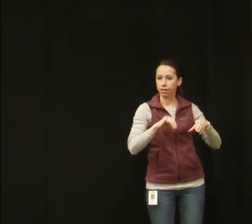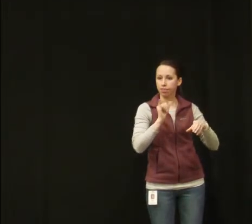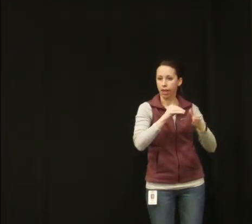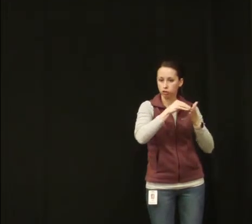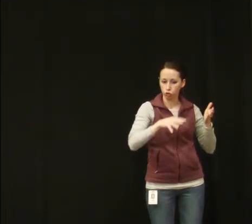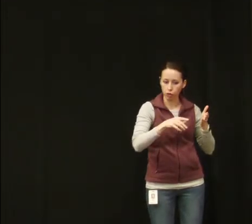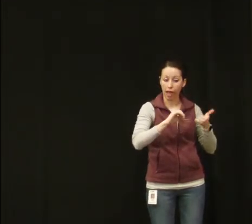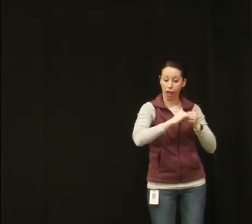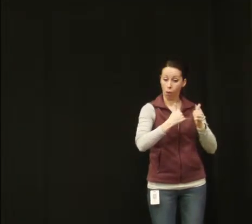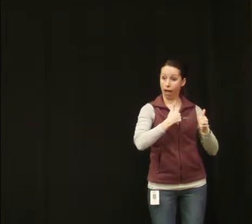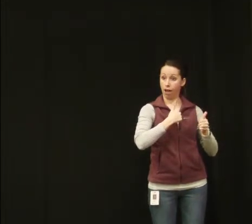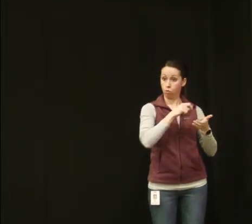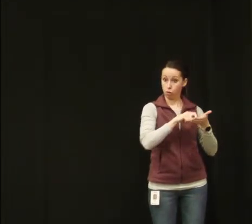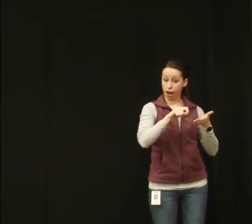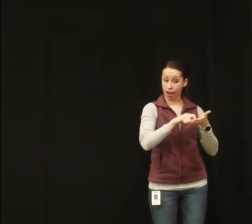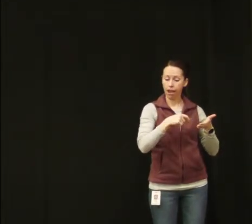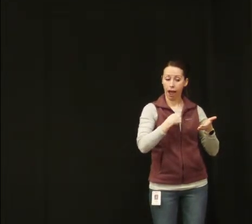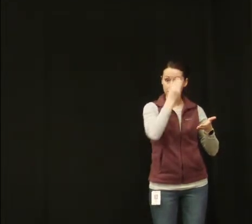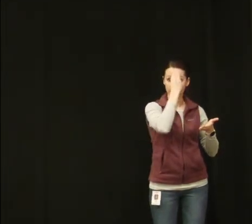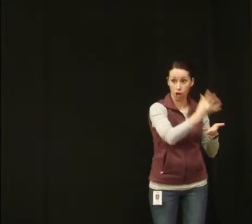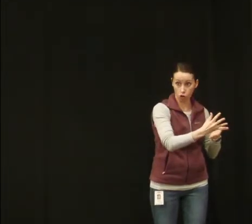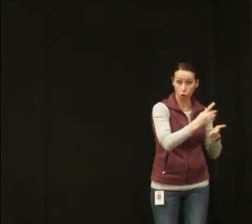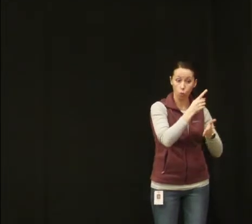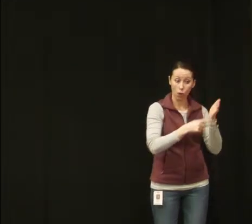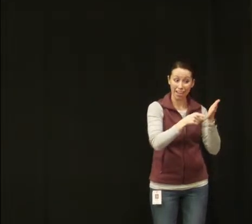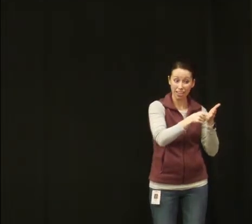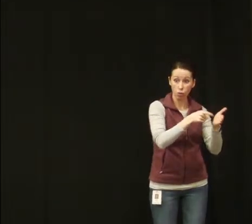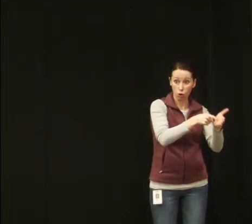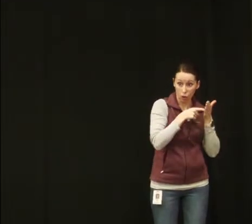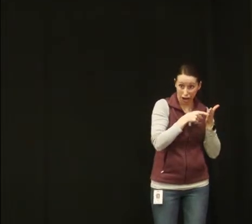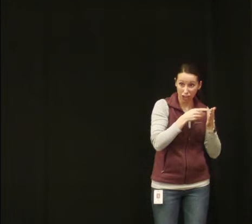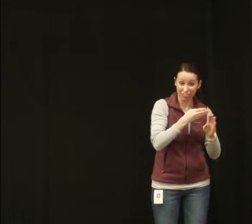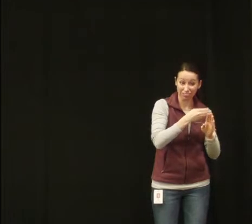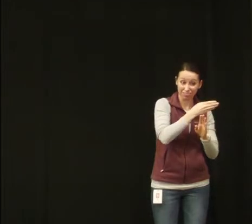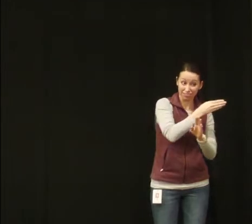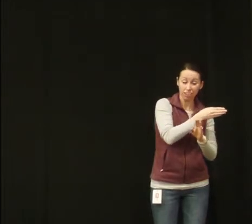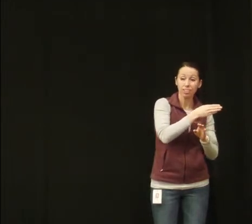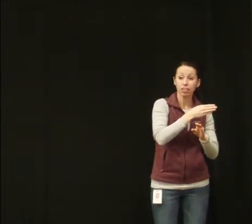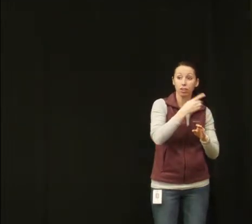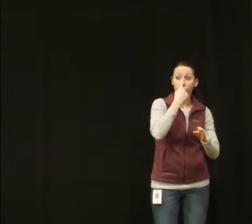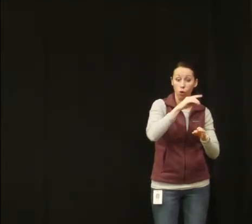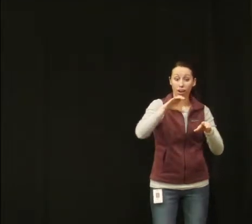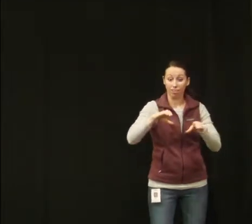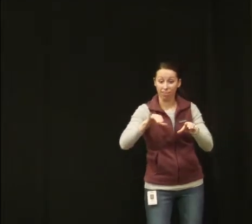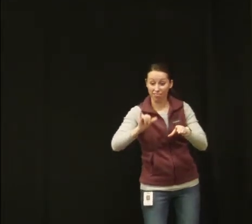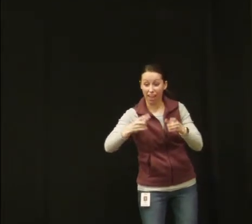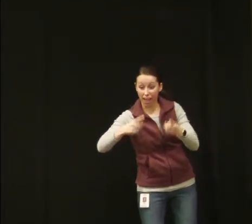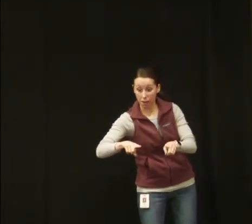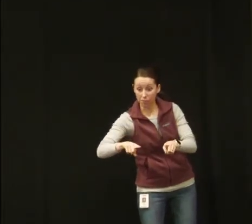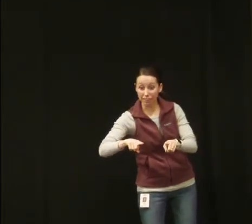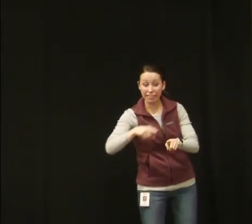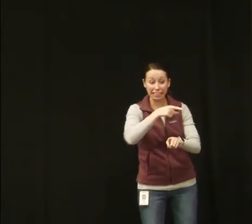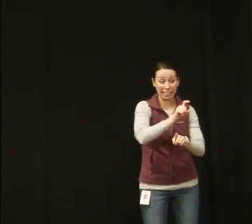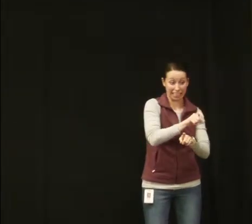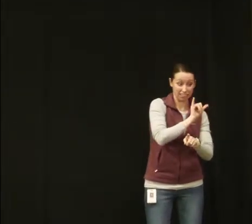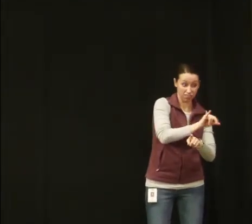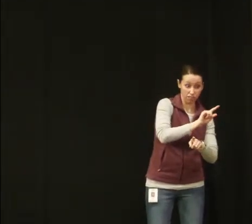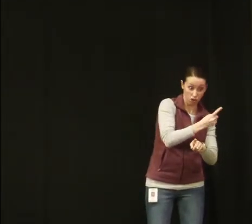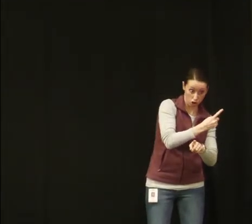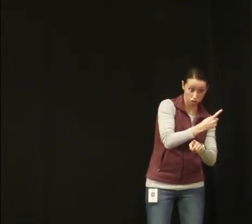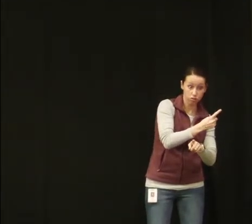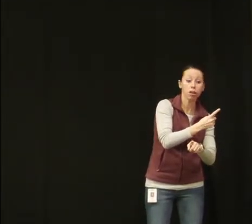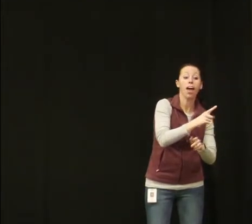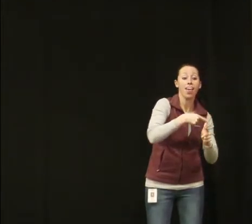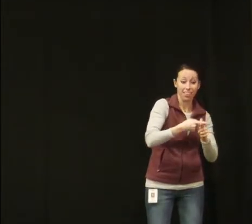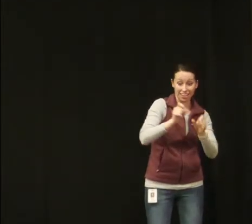the way I have it written, I'm telling you what he had to have in order to do that. Right. So he needed that in order to do